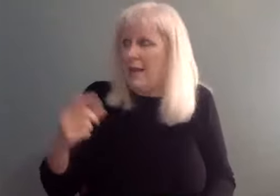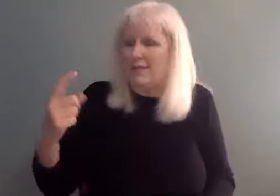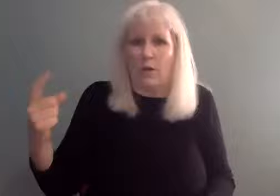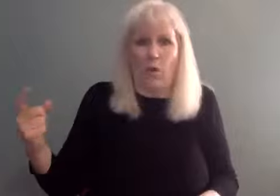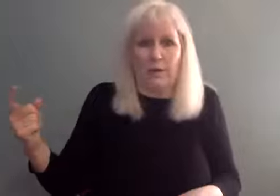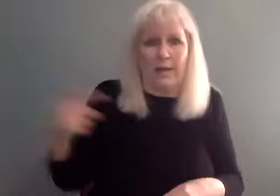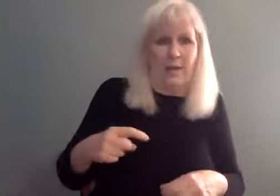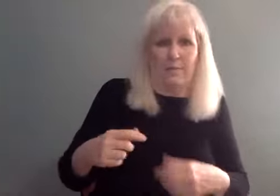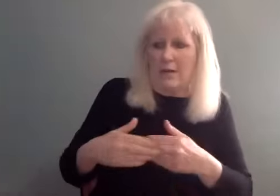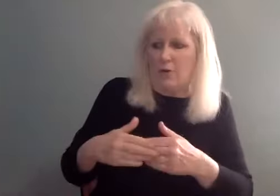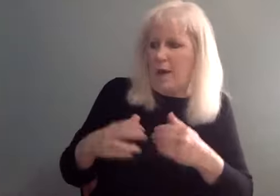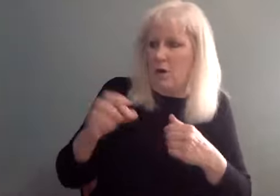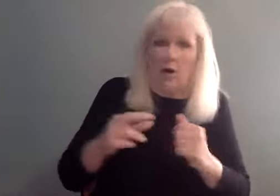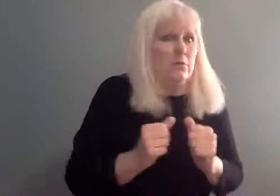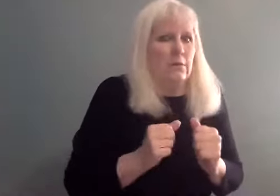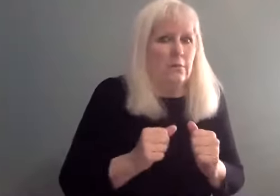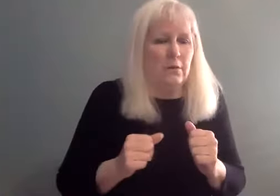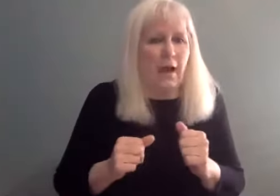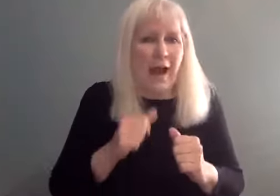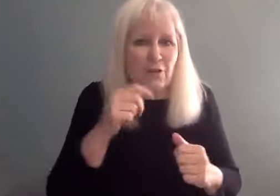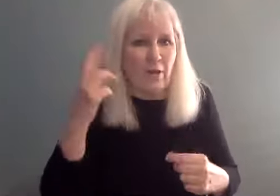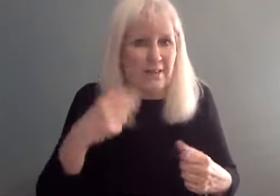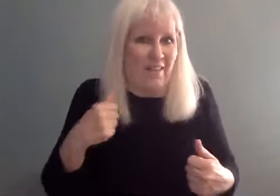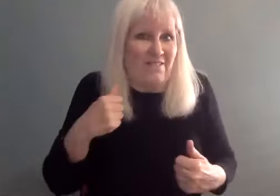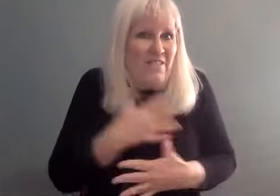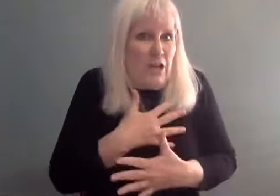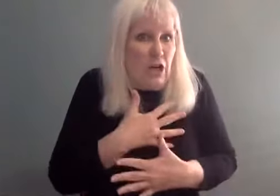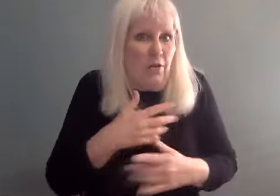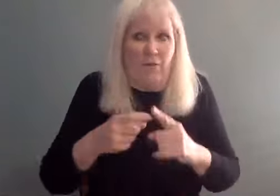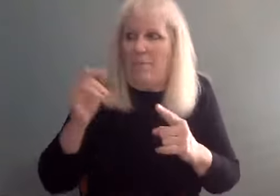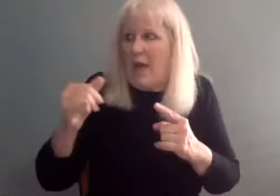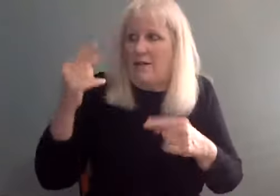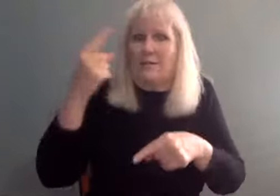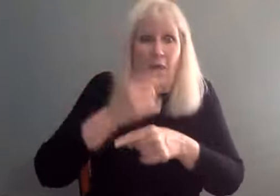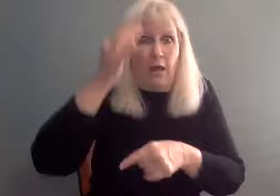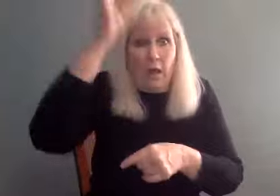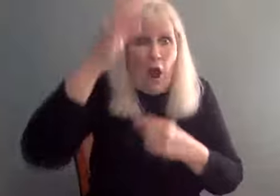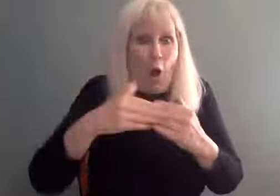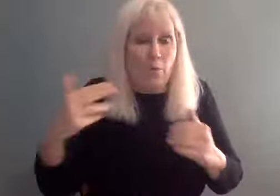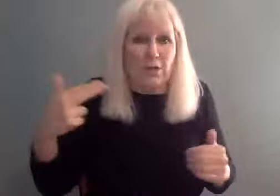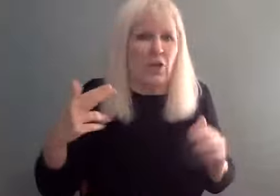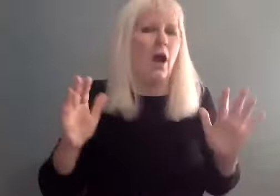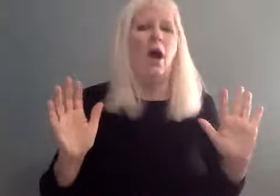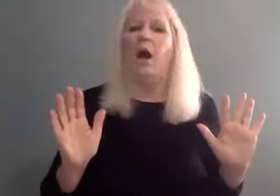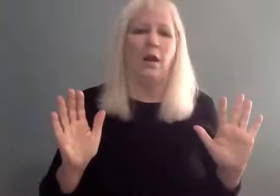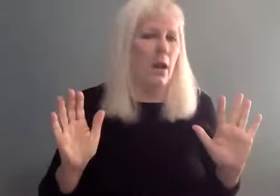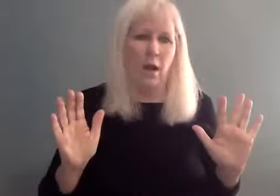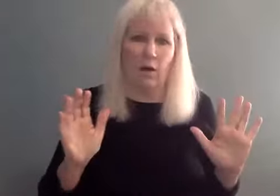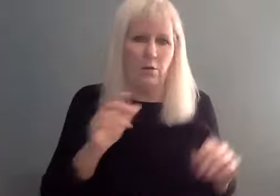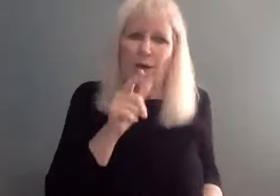didn't even realize that I was carrying that fear of guilt around with me. And it was relieved because meeting of